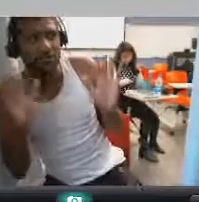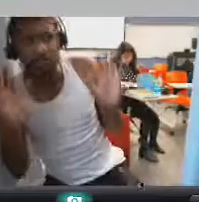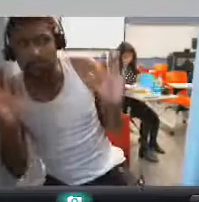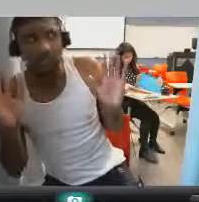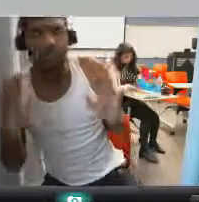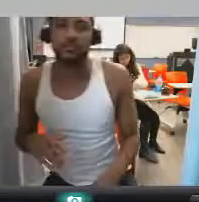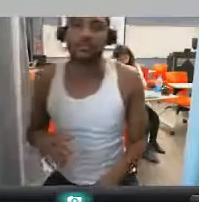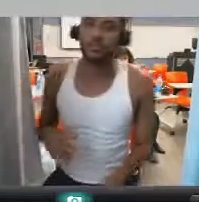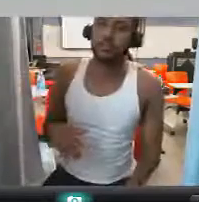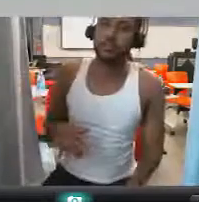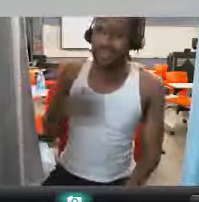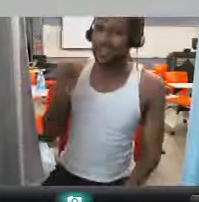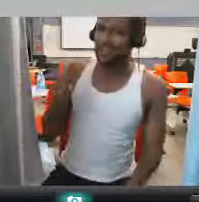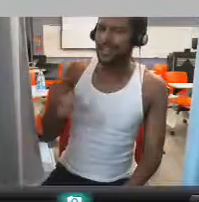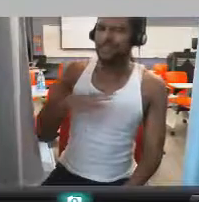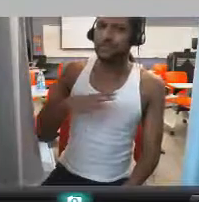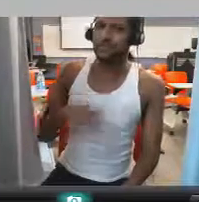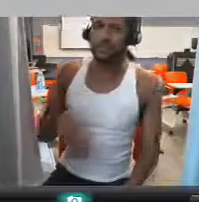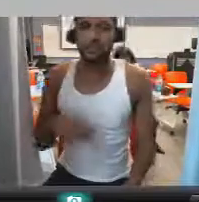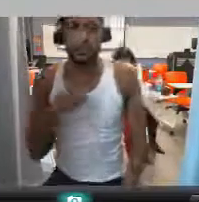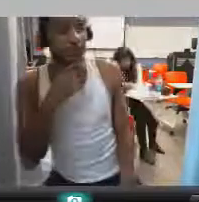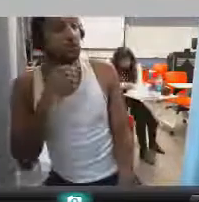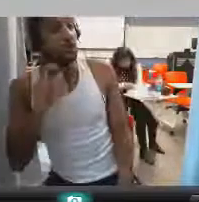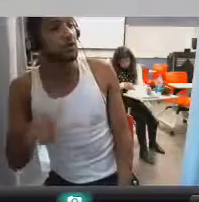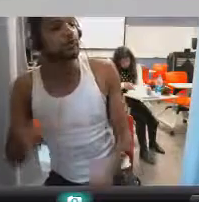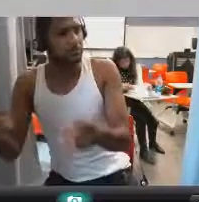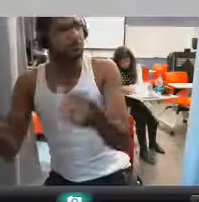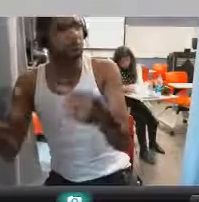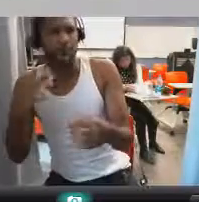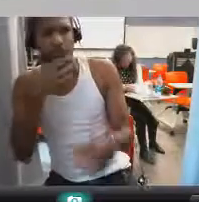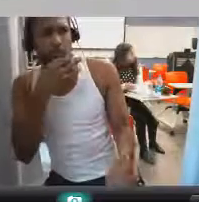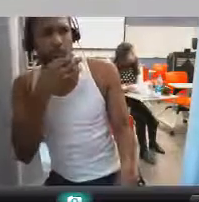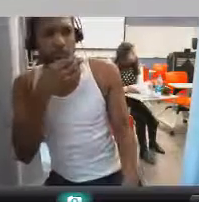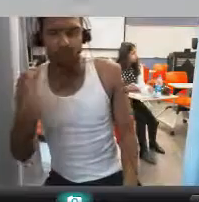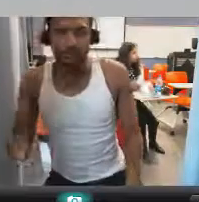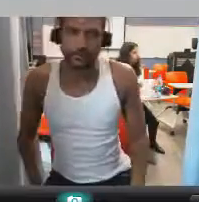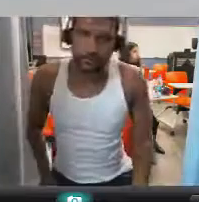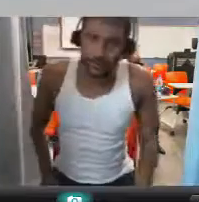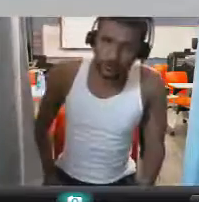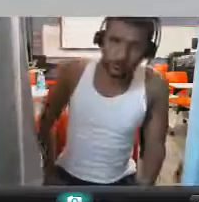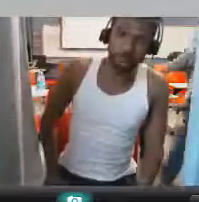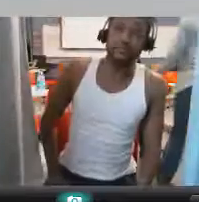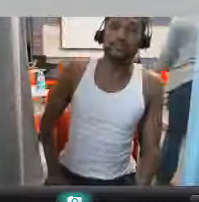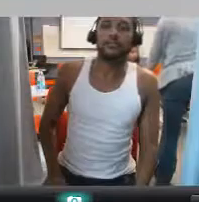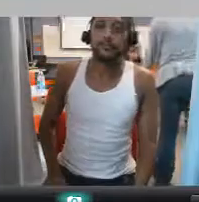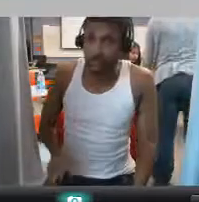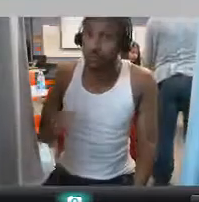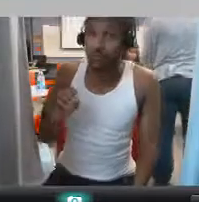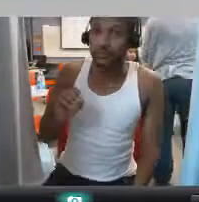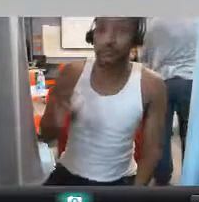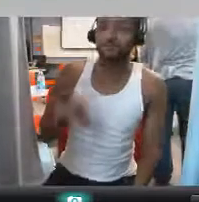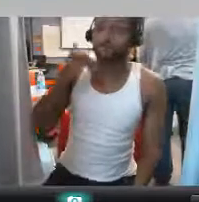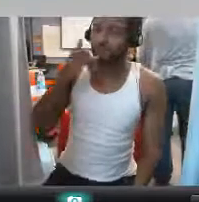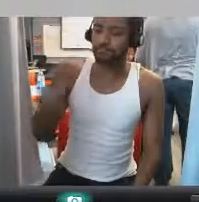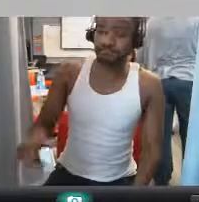order? And I was like, yeah. And she told me the amount. It sounded high and shit, but I was like, right on. She's like, that'll be there in about half hour. I said, okay, and I hung